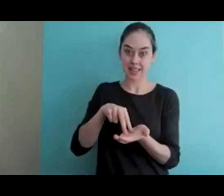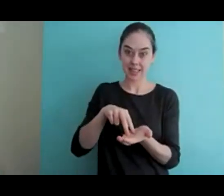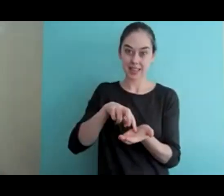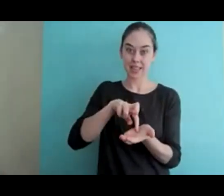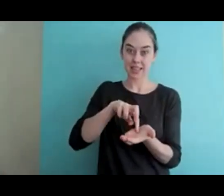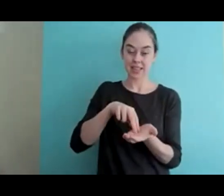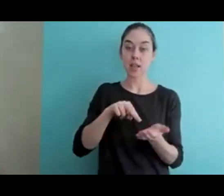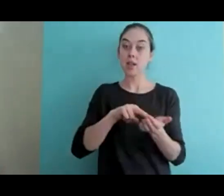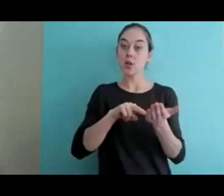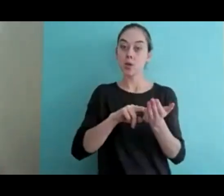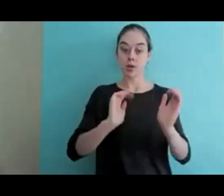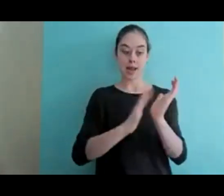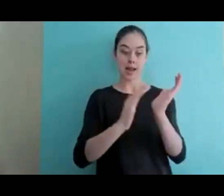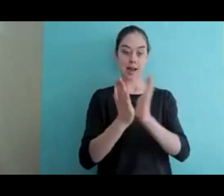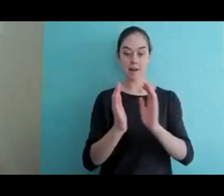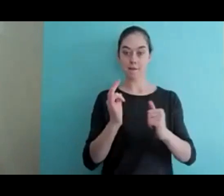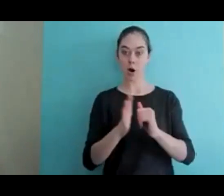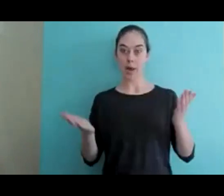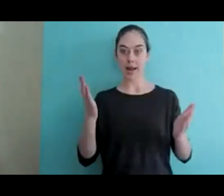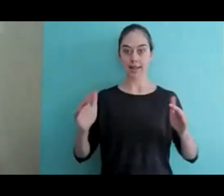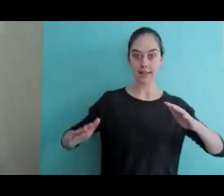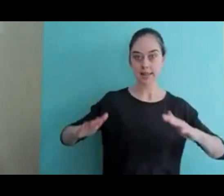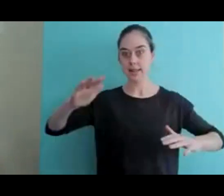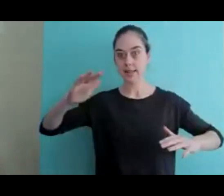Use your hands for balance in the air.